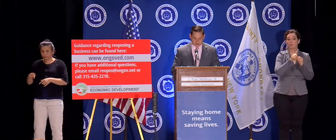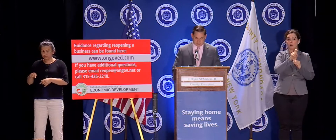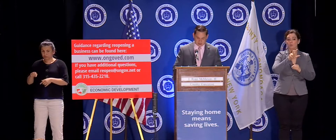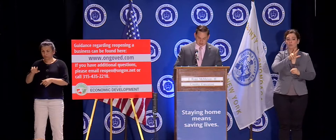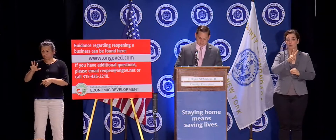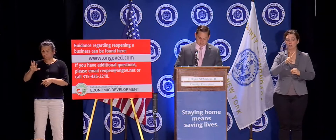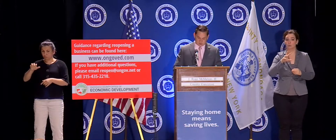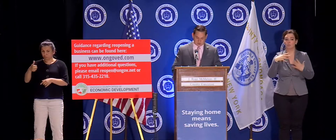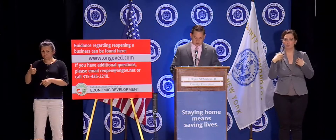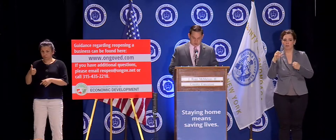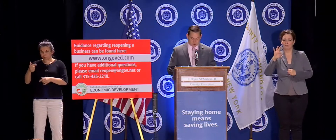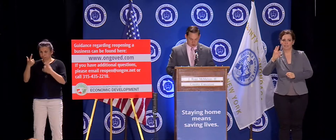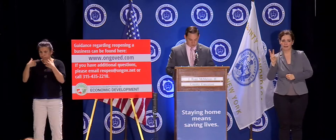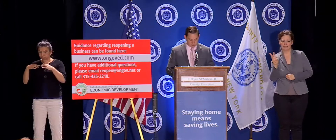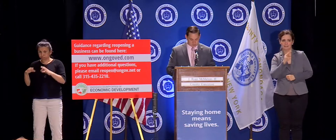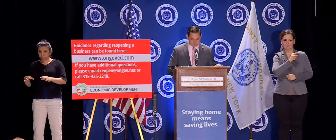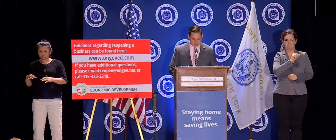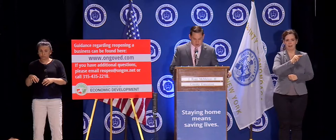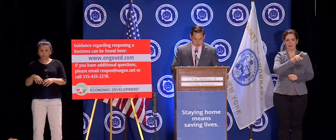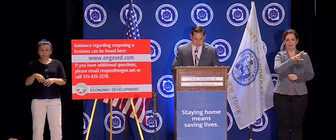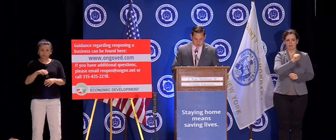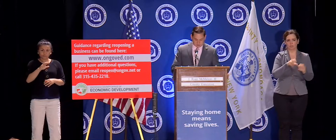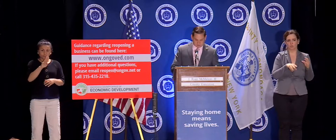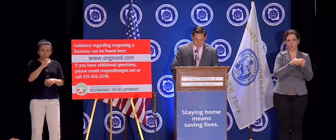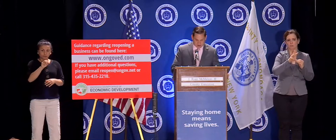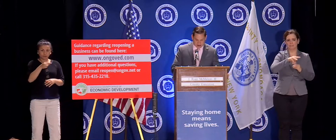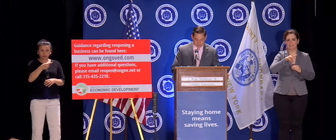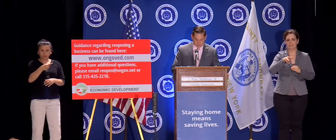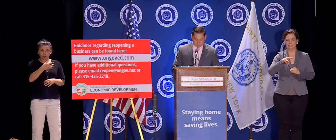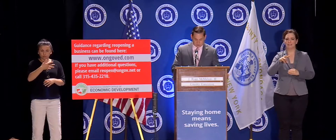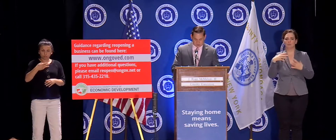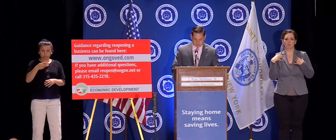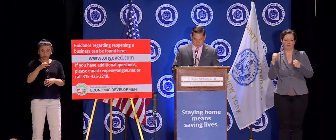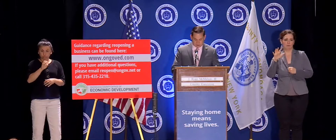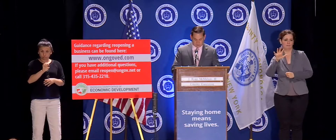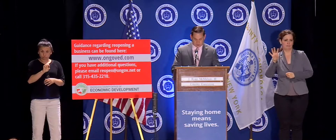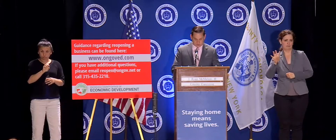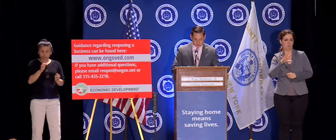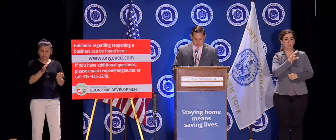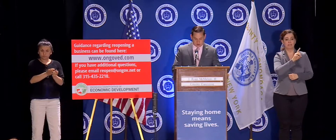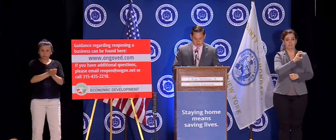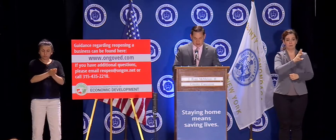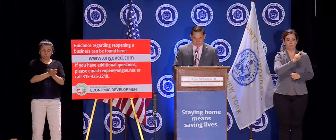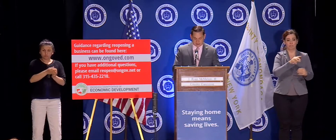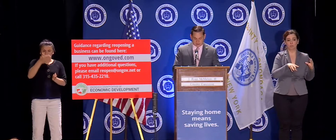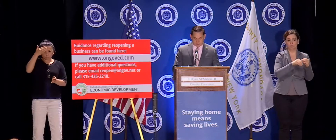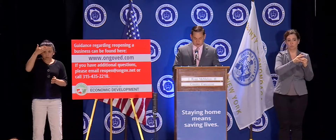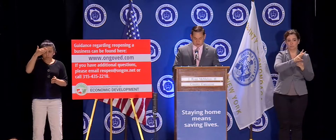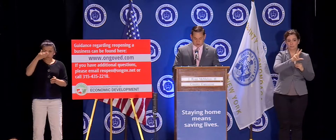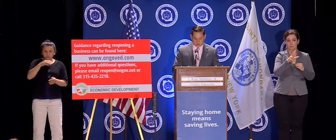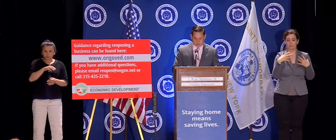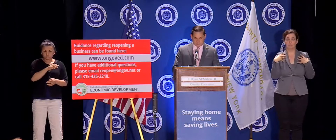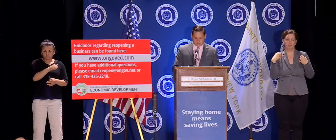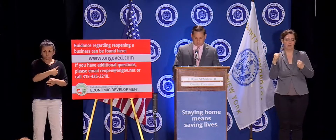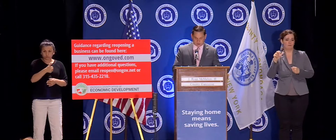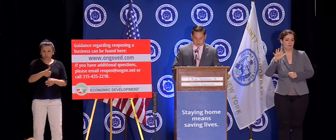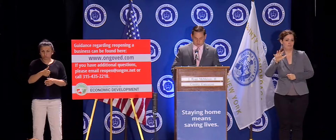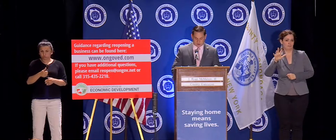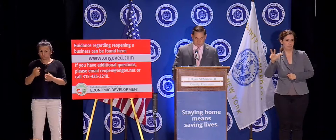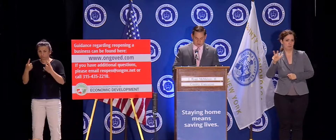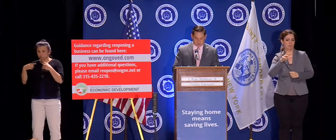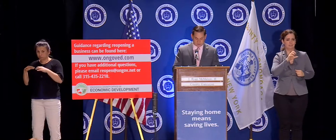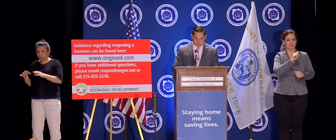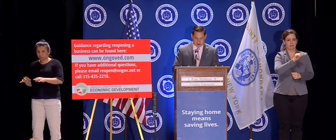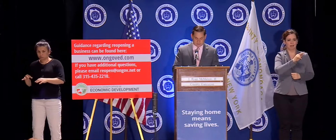Cicero, 59 cases, 33 recoveries. Camillus, 55, 37 recoveries. Lysander, 33,